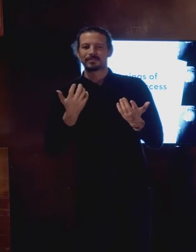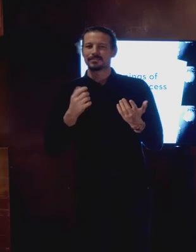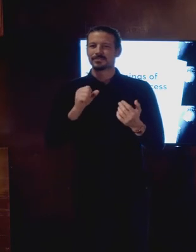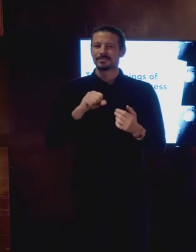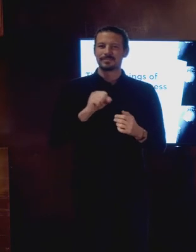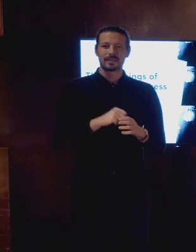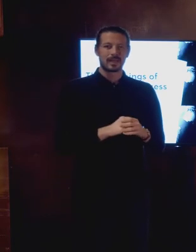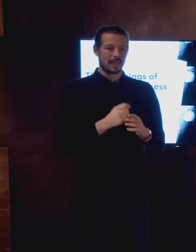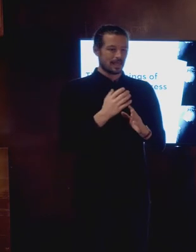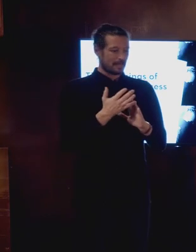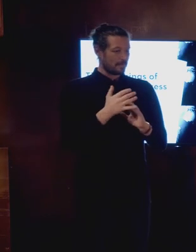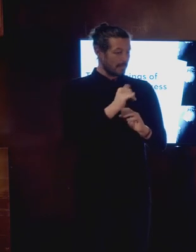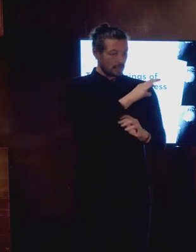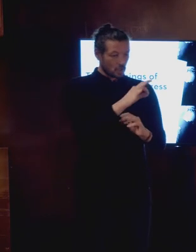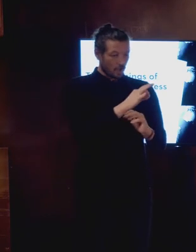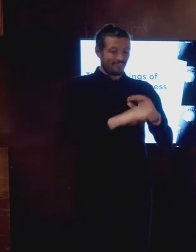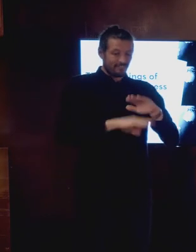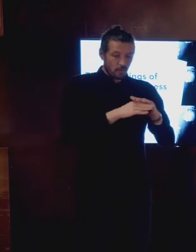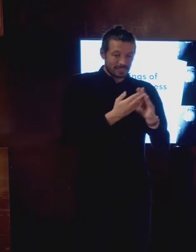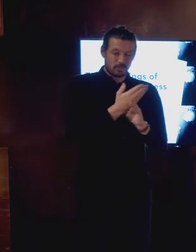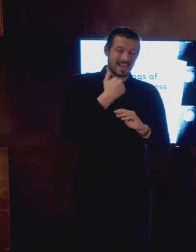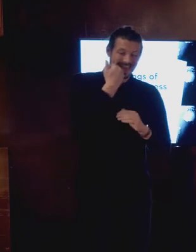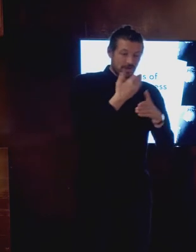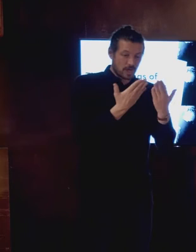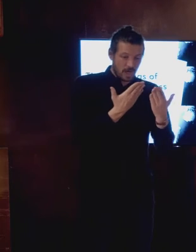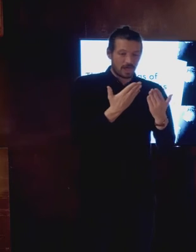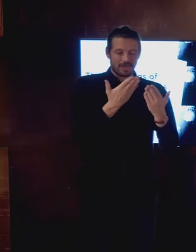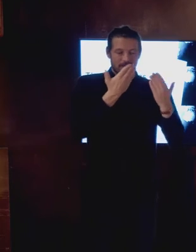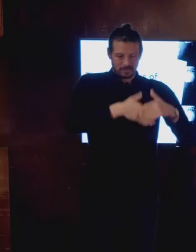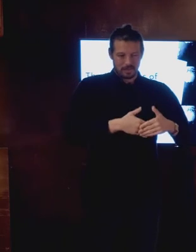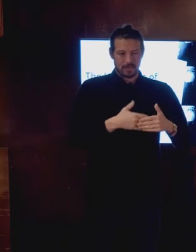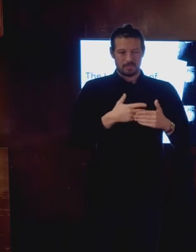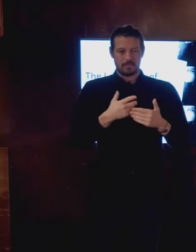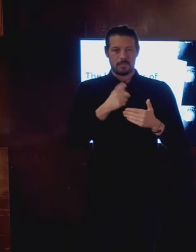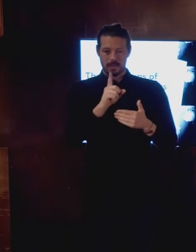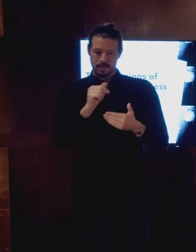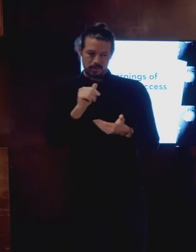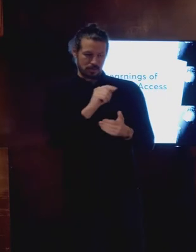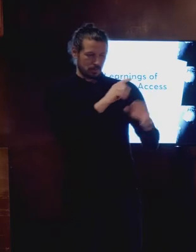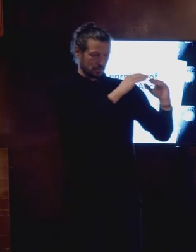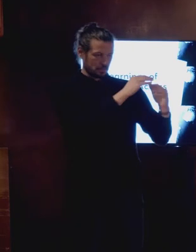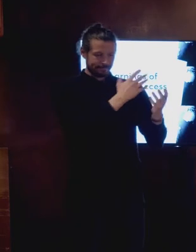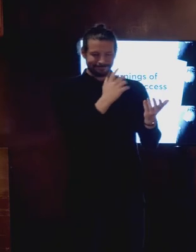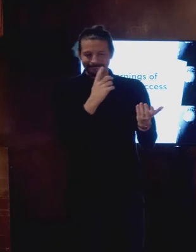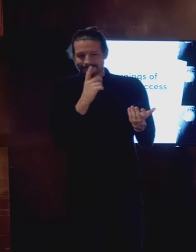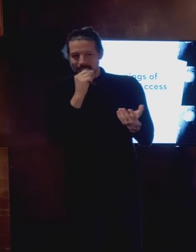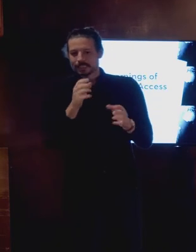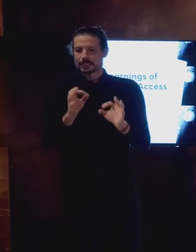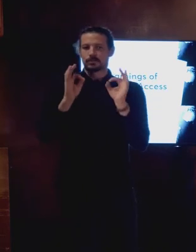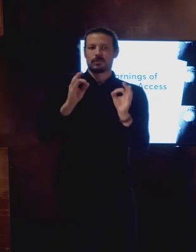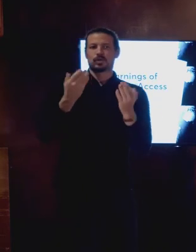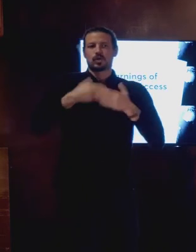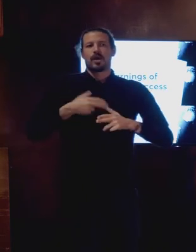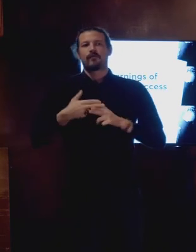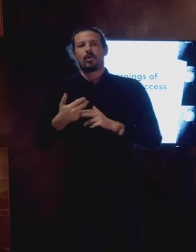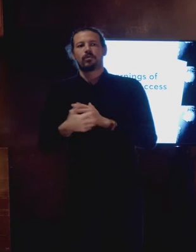accessible financially every night, but making sure that there is a night where people on a low income can come.